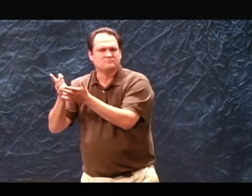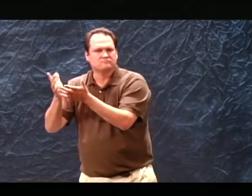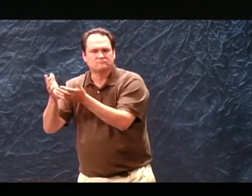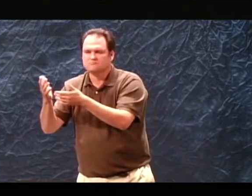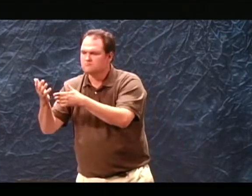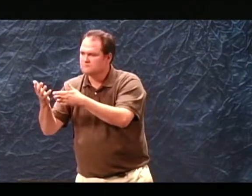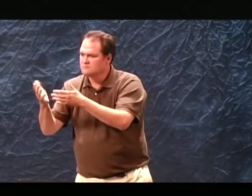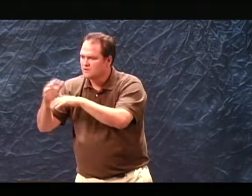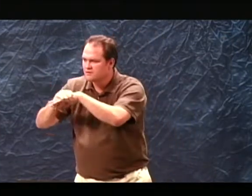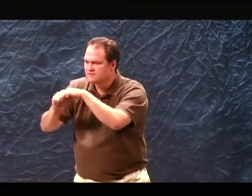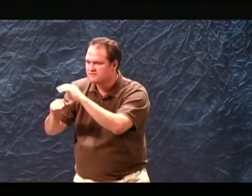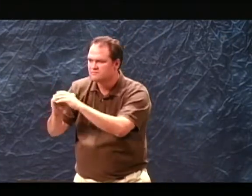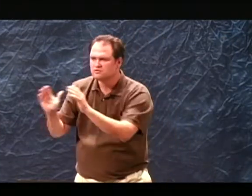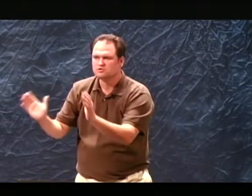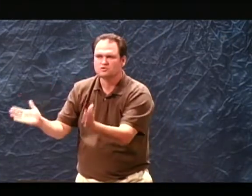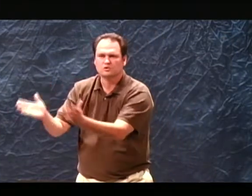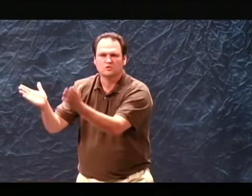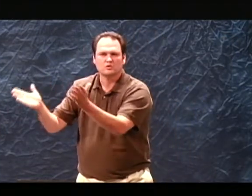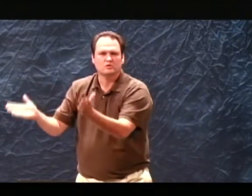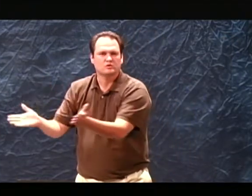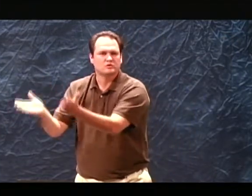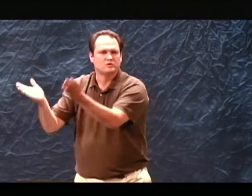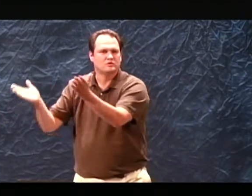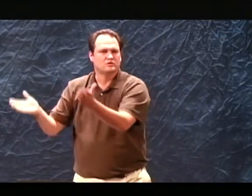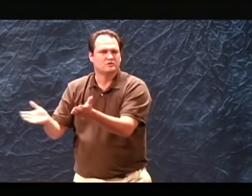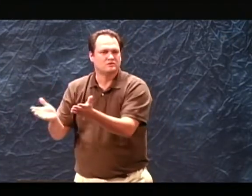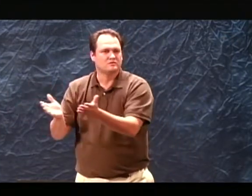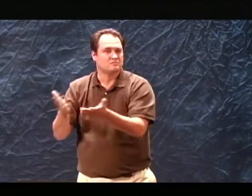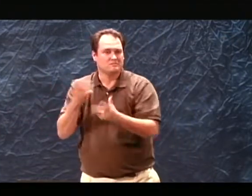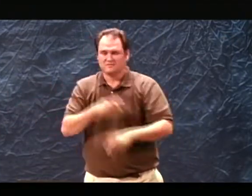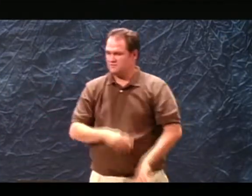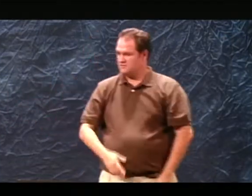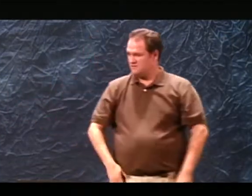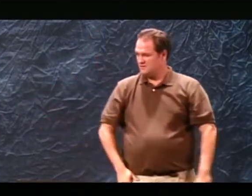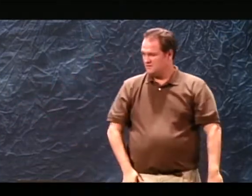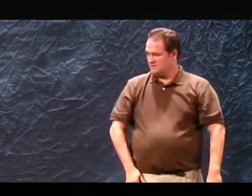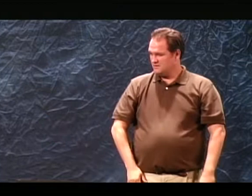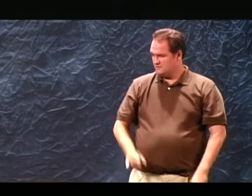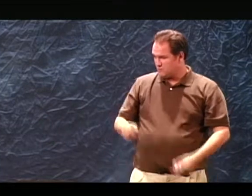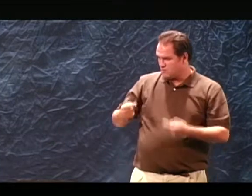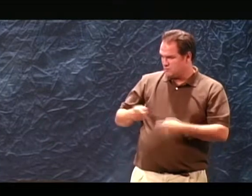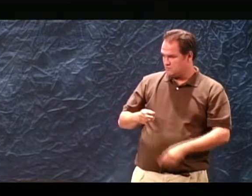hurt with him they come to courage to help to comfort